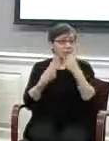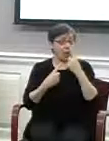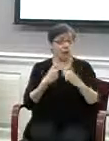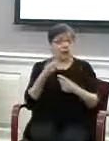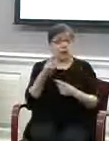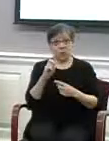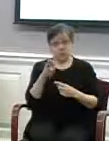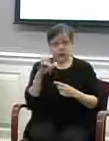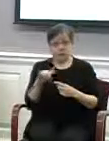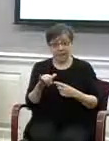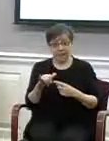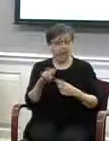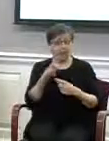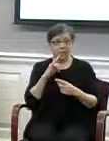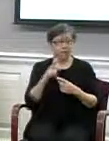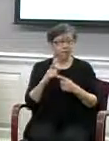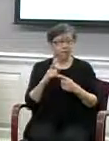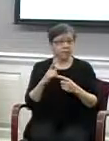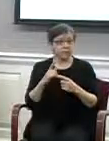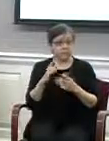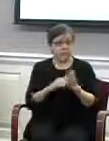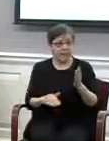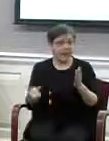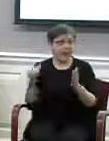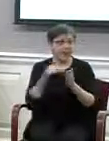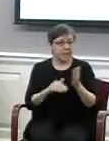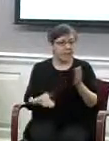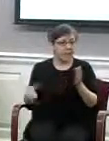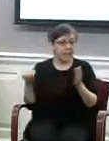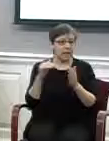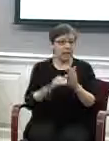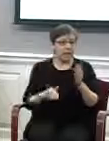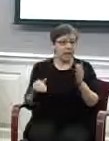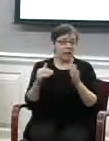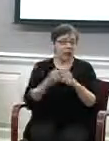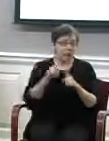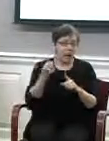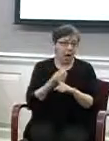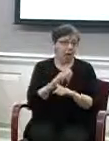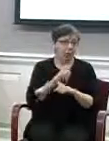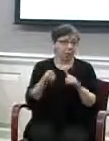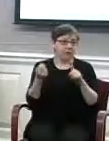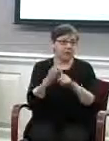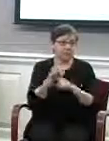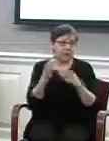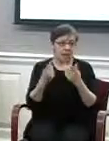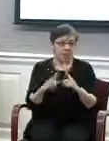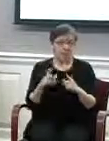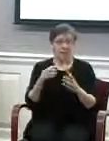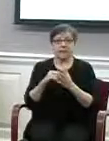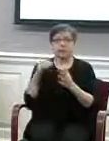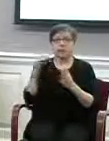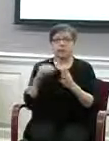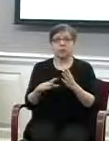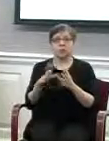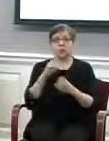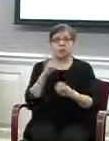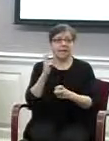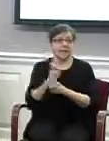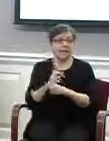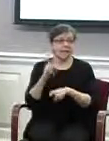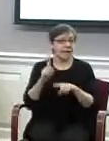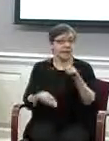repeated conflict, the loss of homes and so on, that these students have a hard time envisioning that world where they will